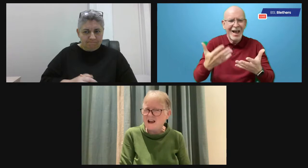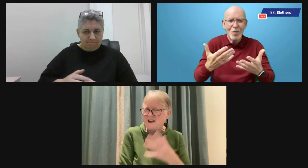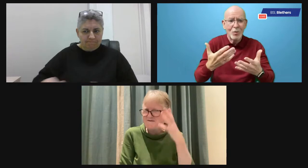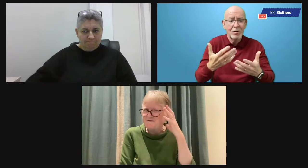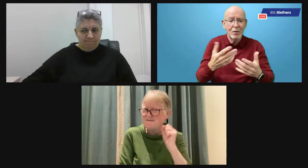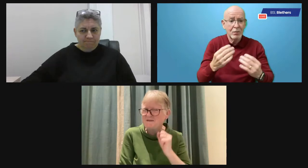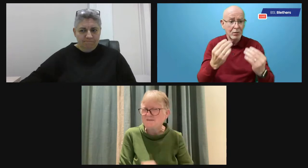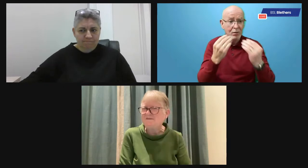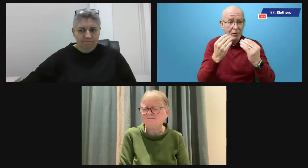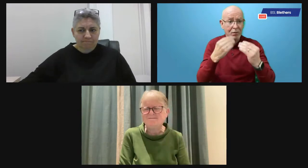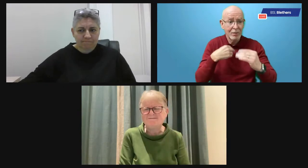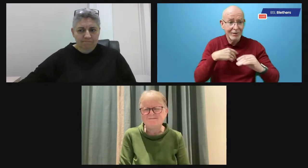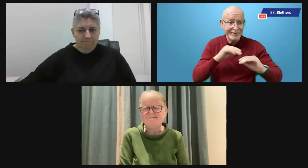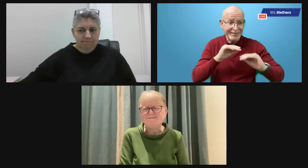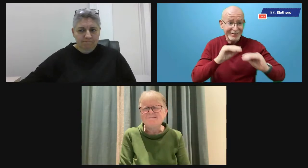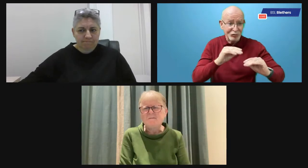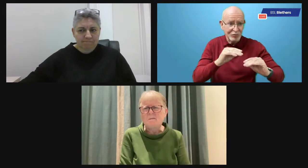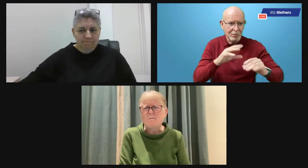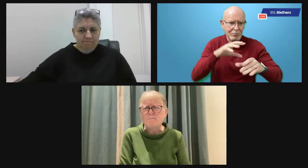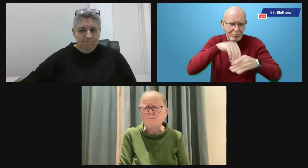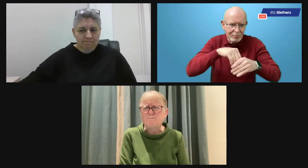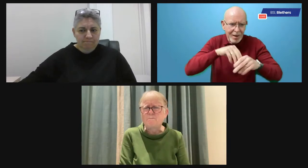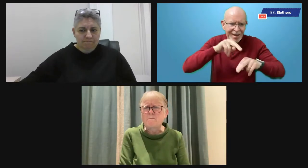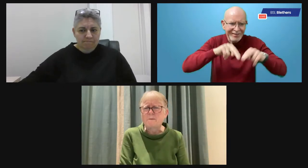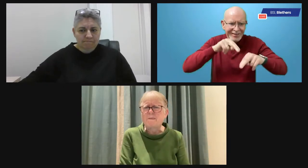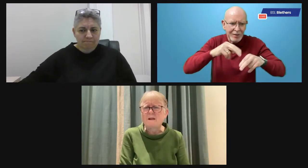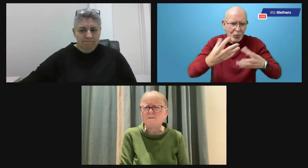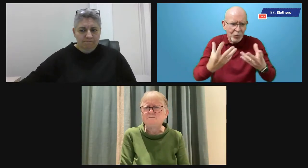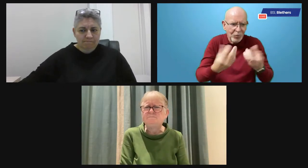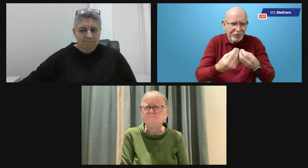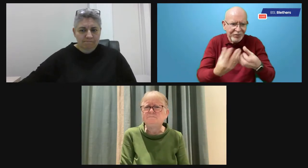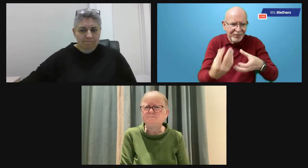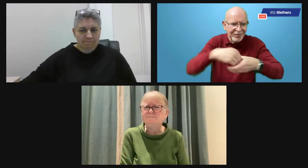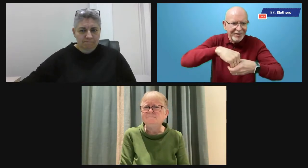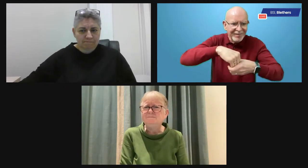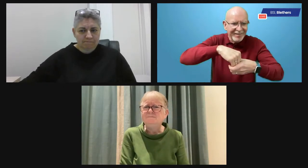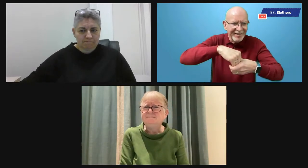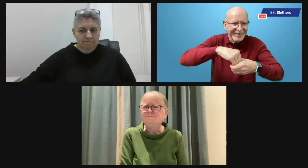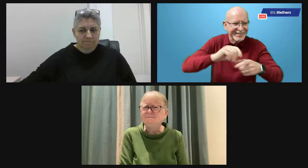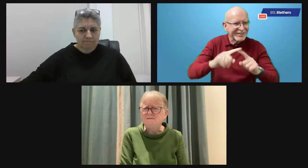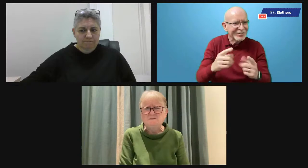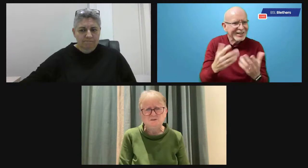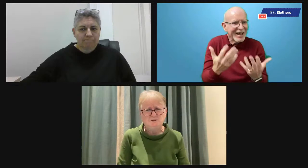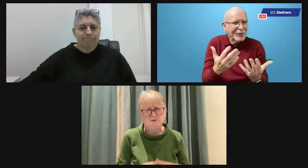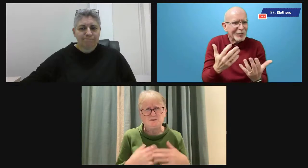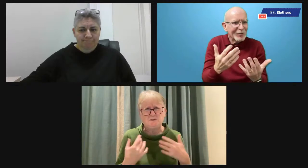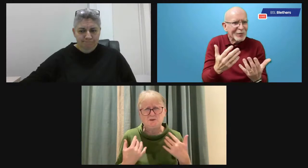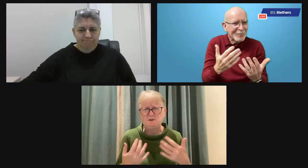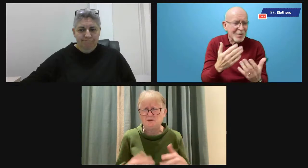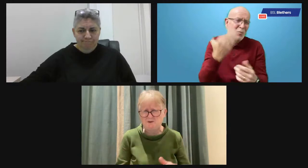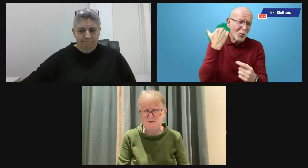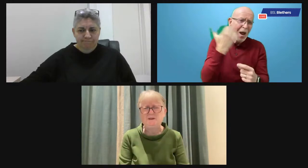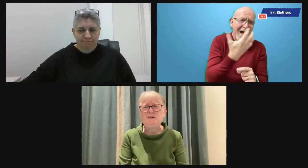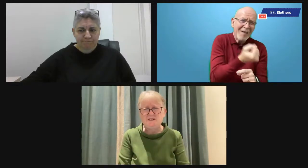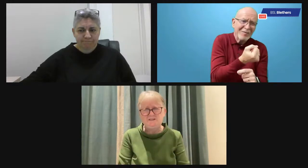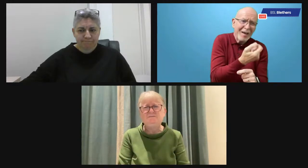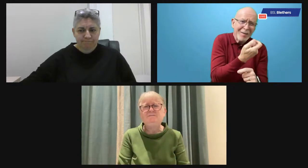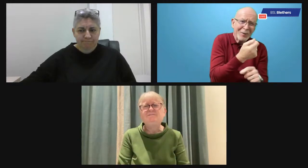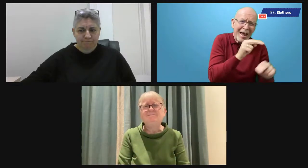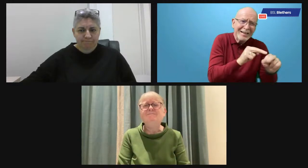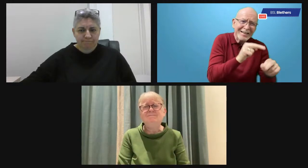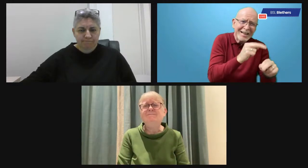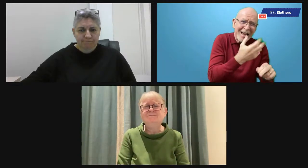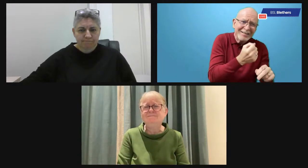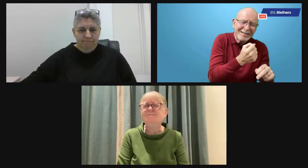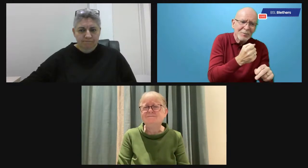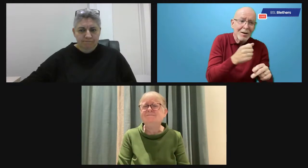qualifications, and it was completely different if you wanted to be an assessor. Nowadays, assessment is part of your teaching qualification. It's a